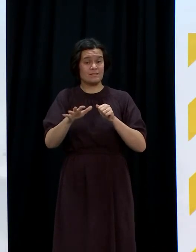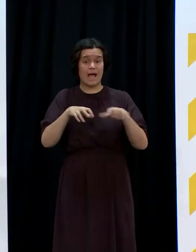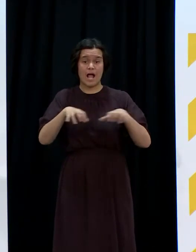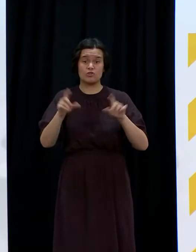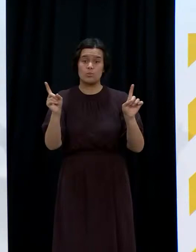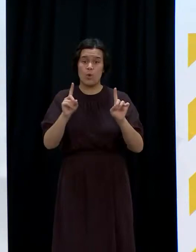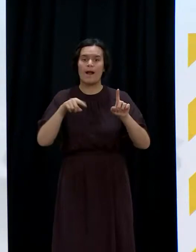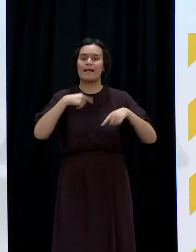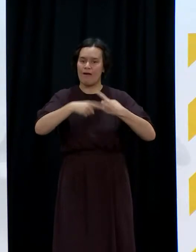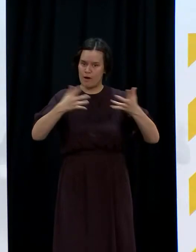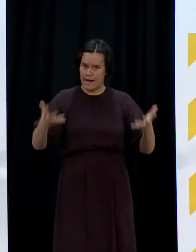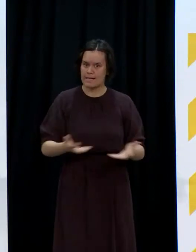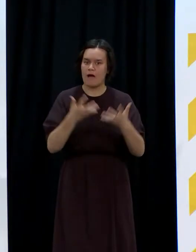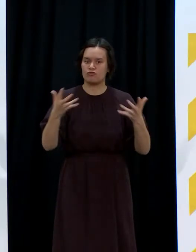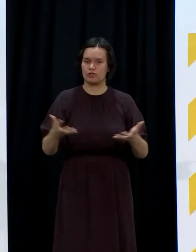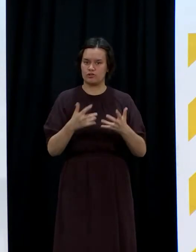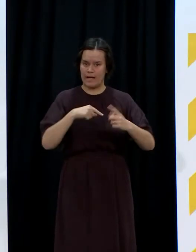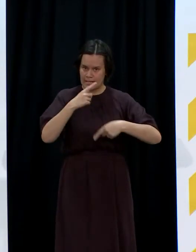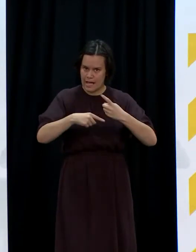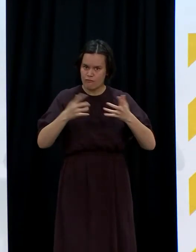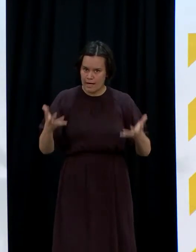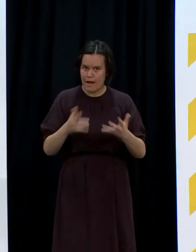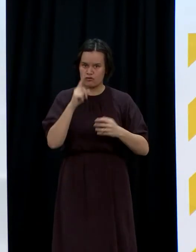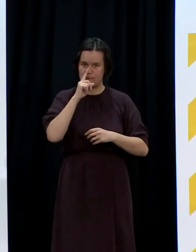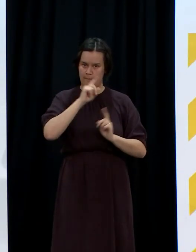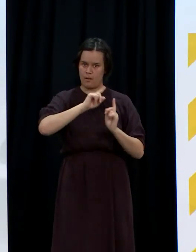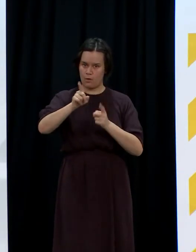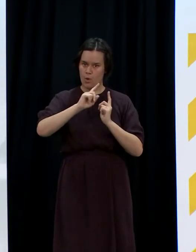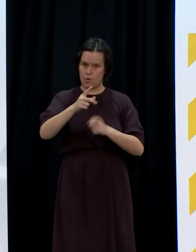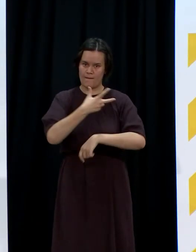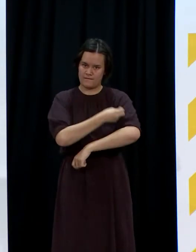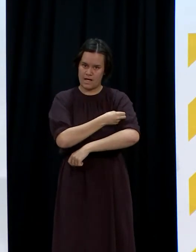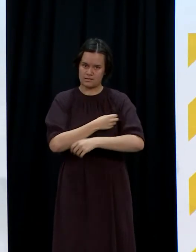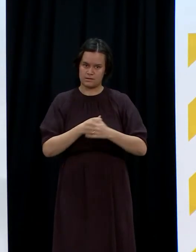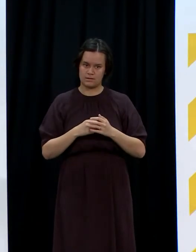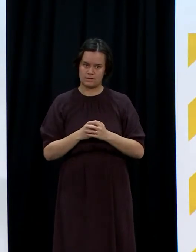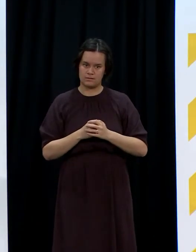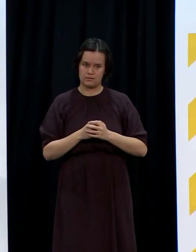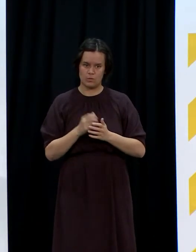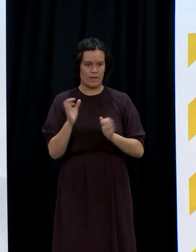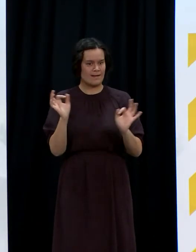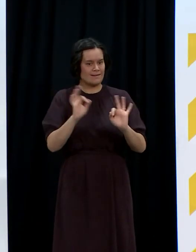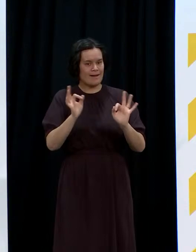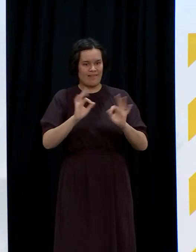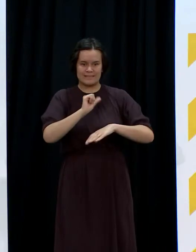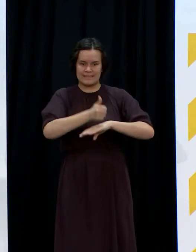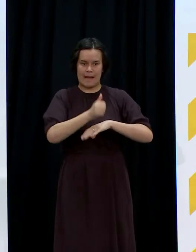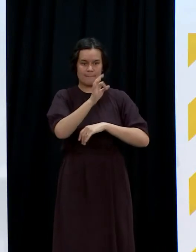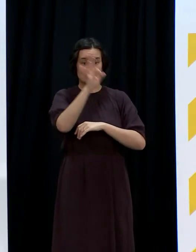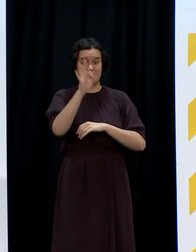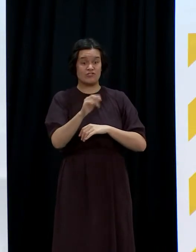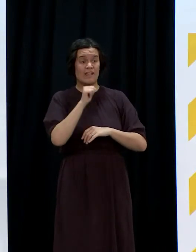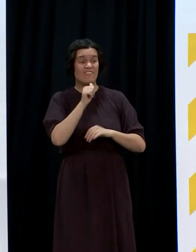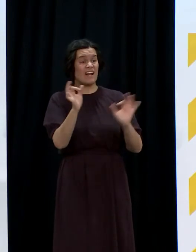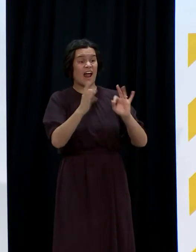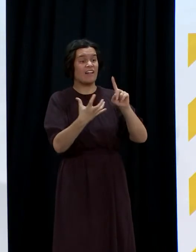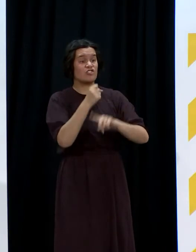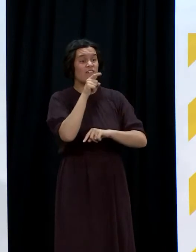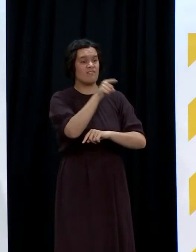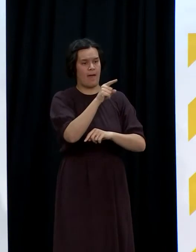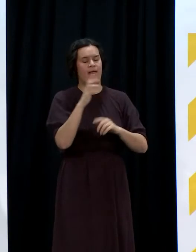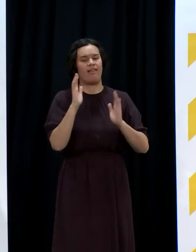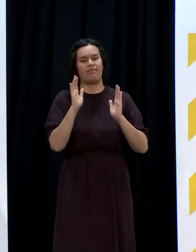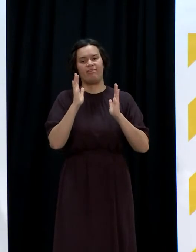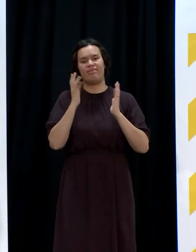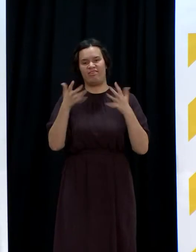do the same. So we haven't set anything based on a percentage. We'll consider how we're going and then we'll make decisions after that.